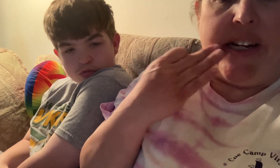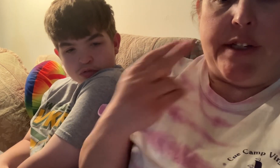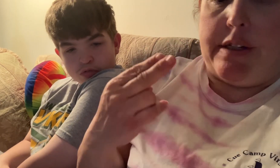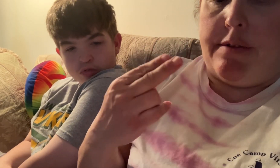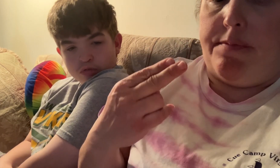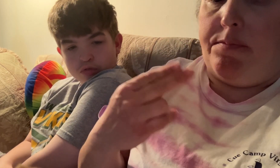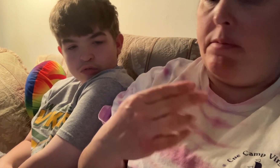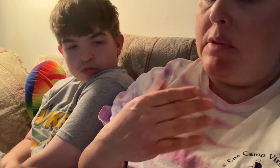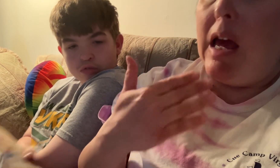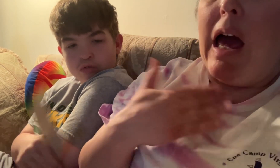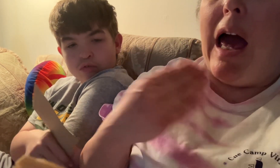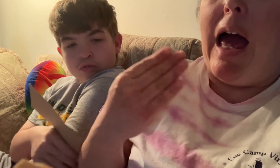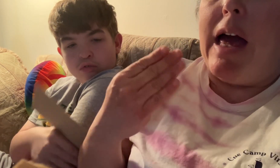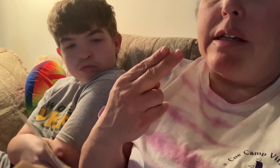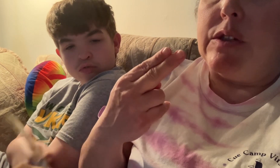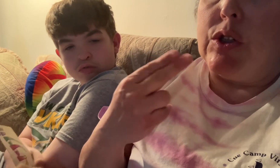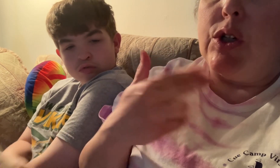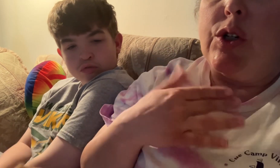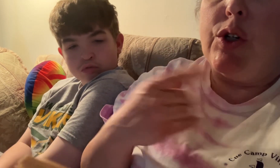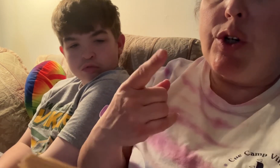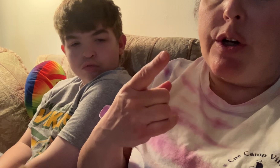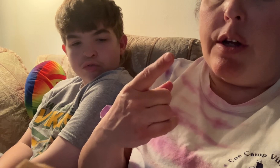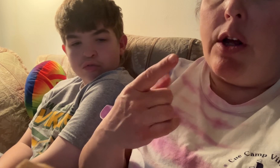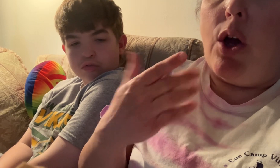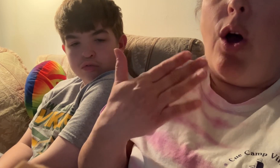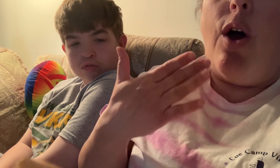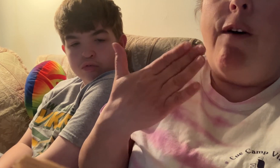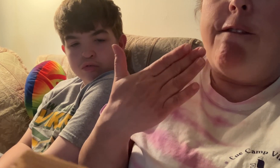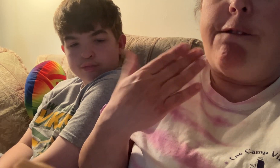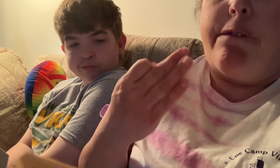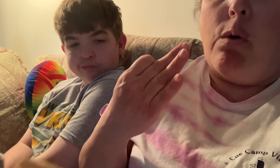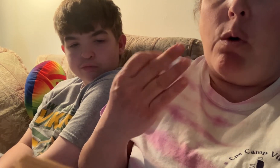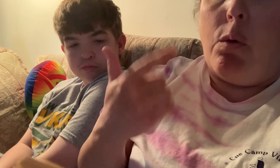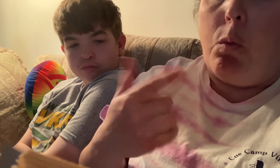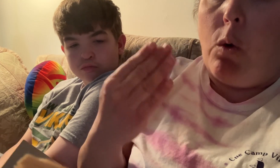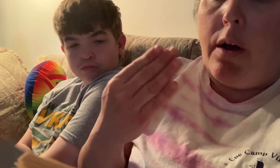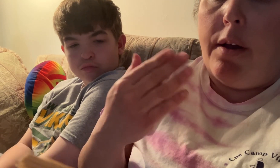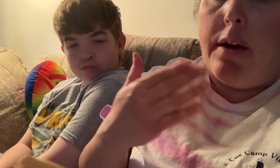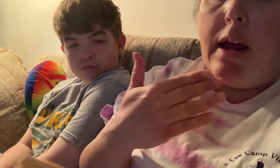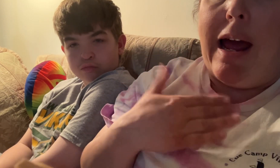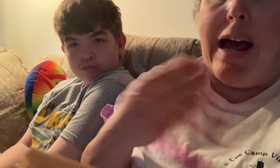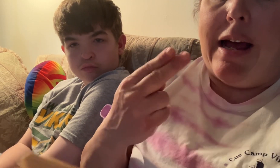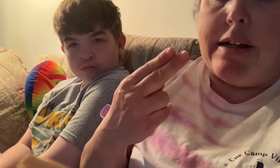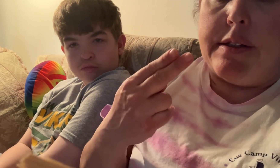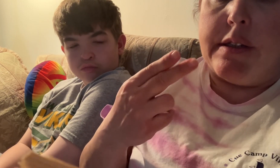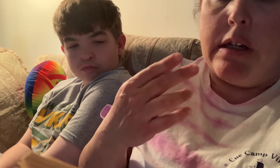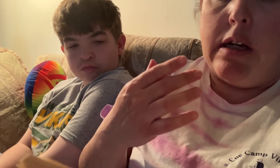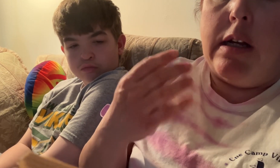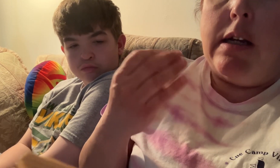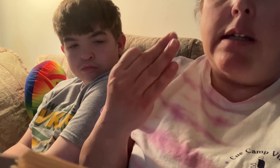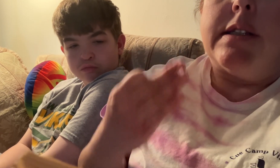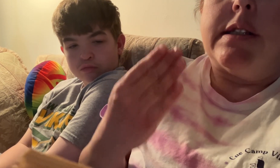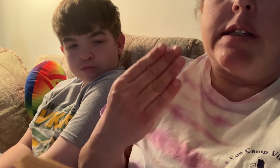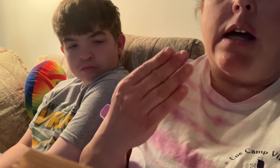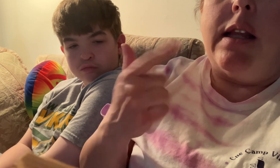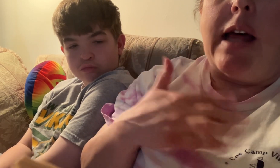batteries, as good for one as